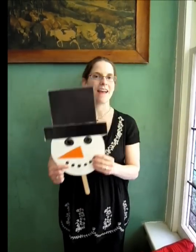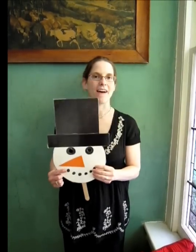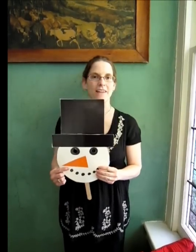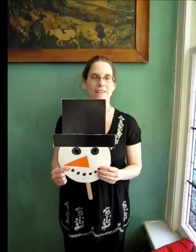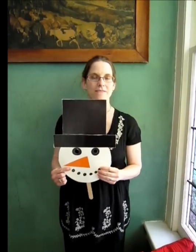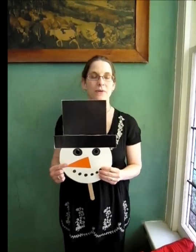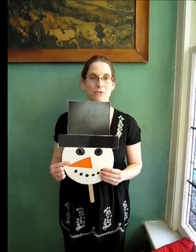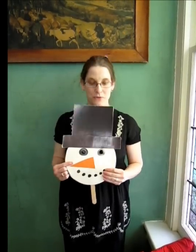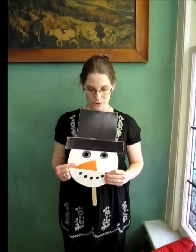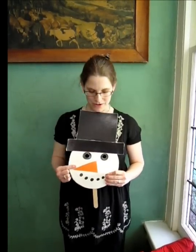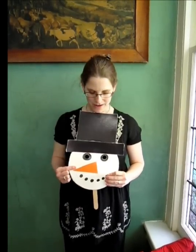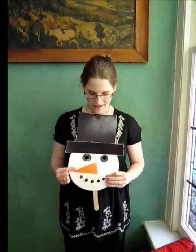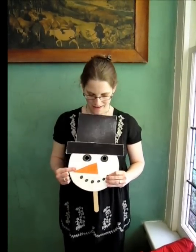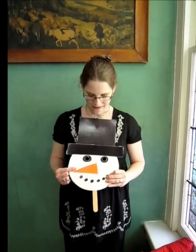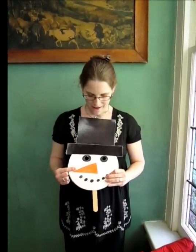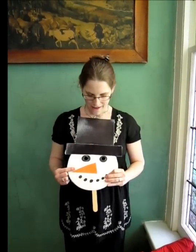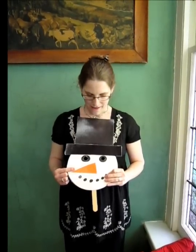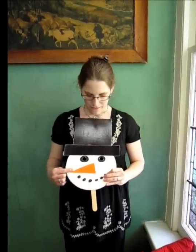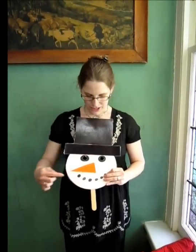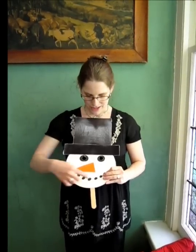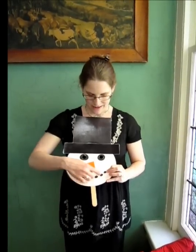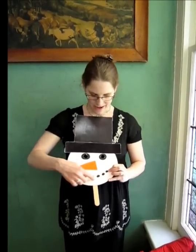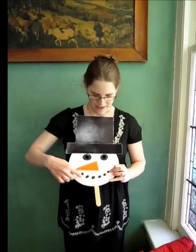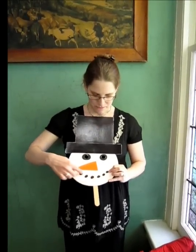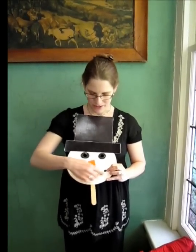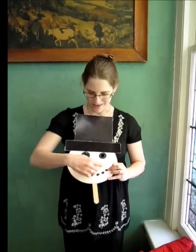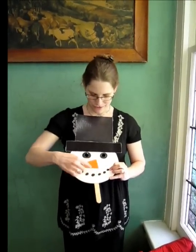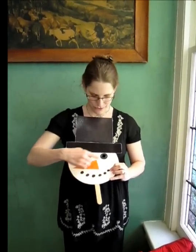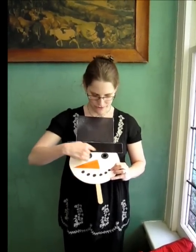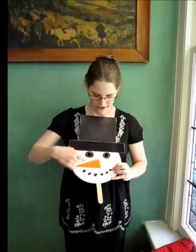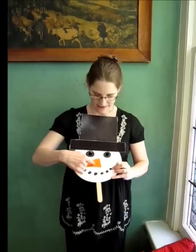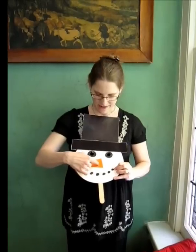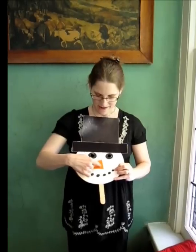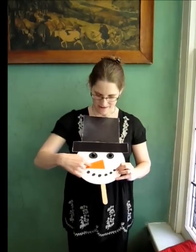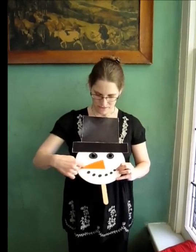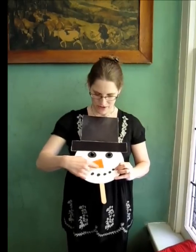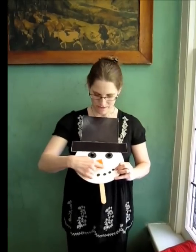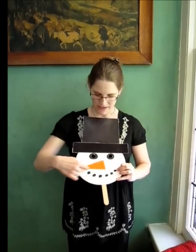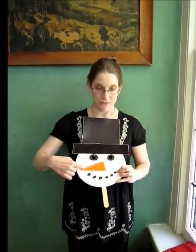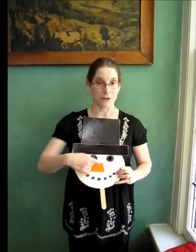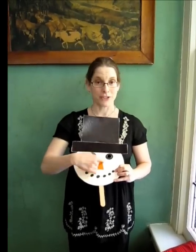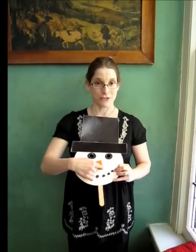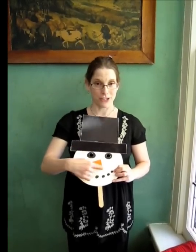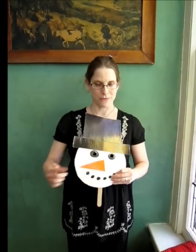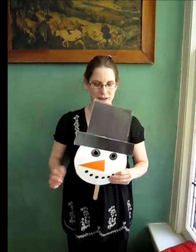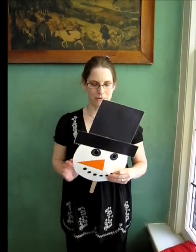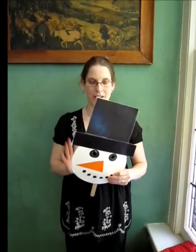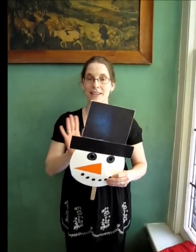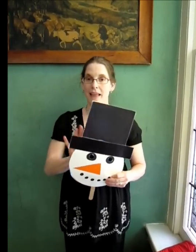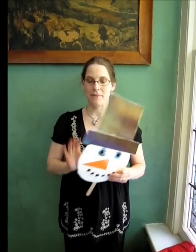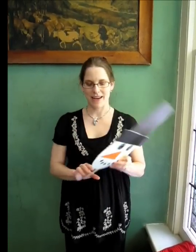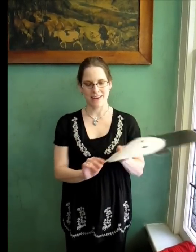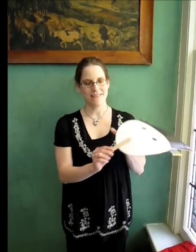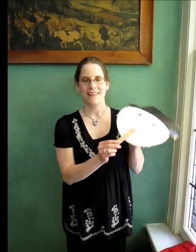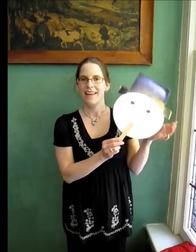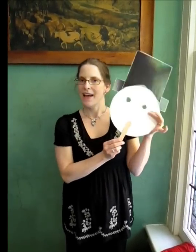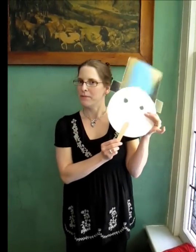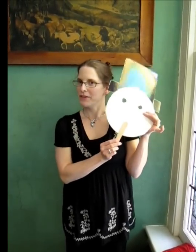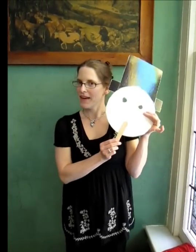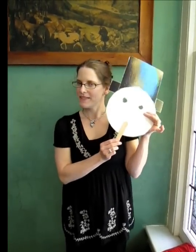out of poster board, which I then drew the faces on and put a piece of orange construction paper on, laminated, and put craft sticks